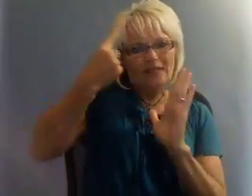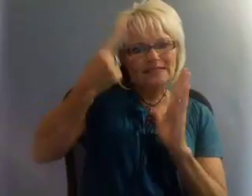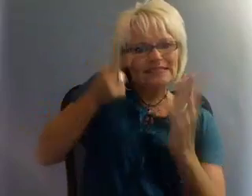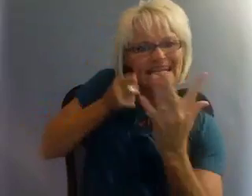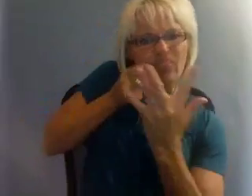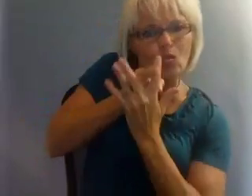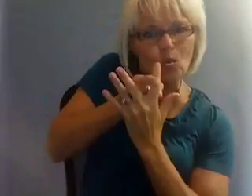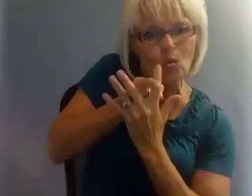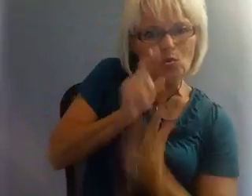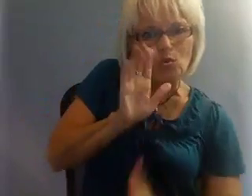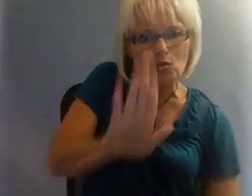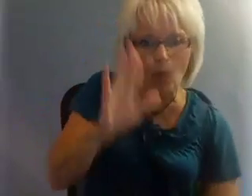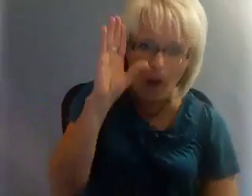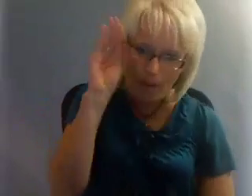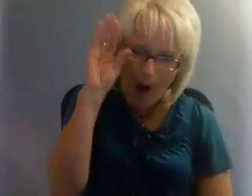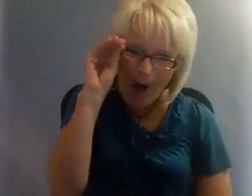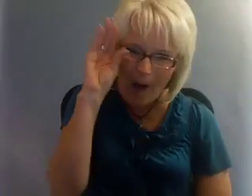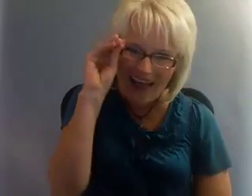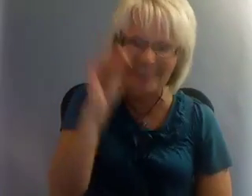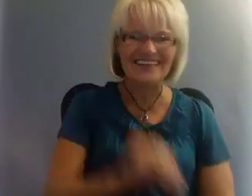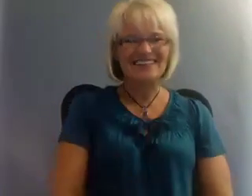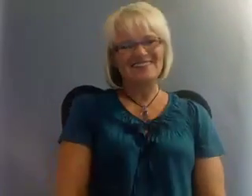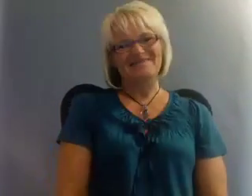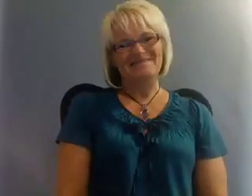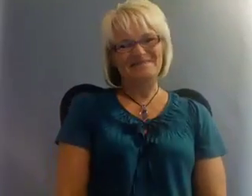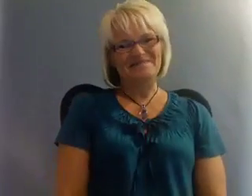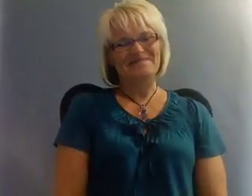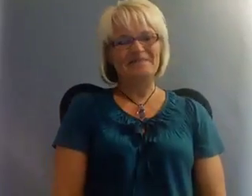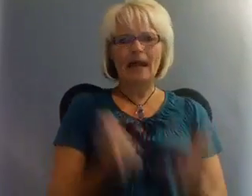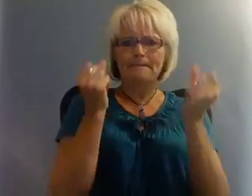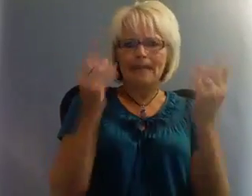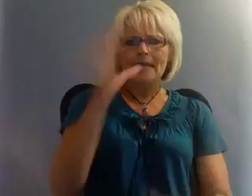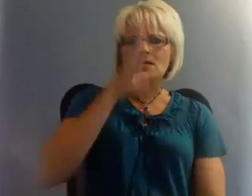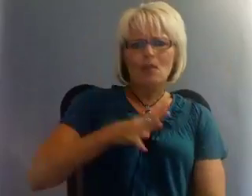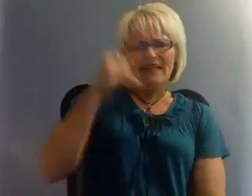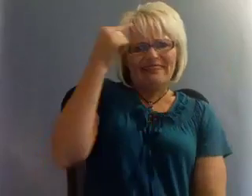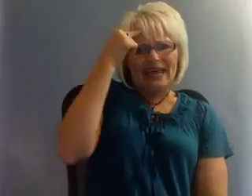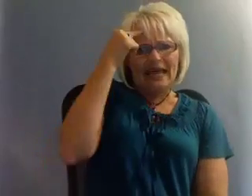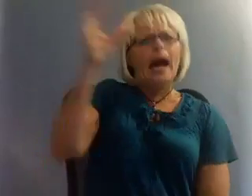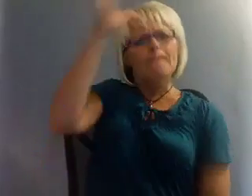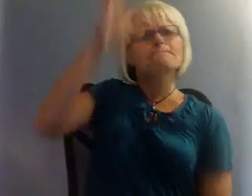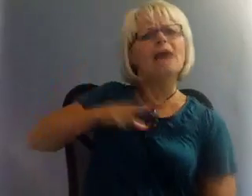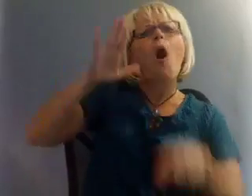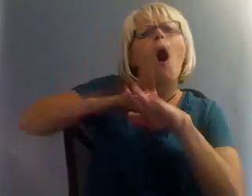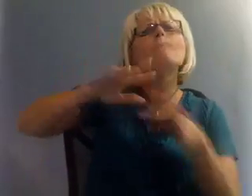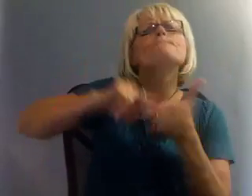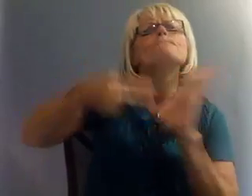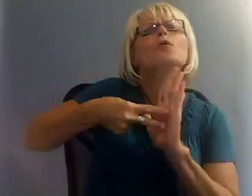that, that their husband, they're holding out on them. That we are sitting there intentionally not doing